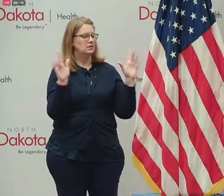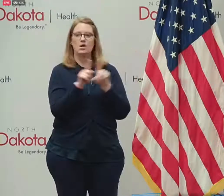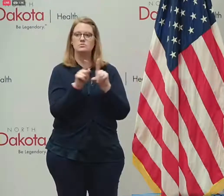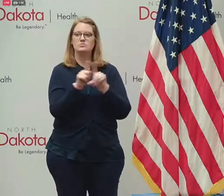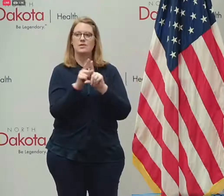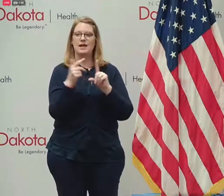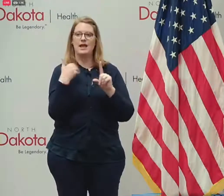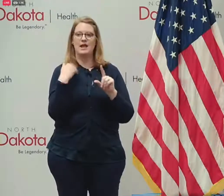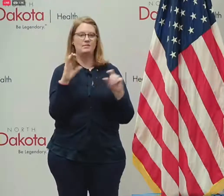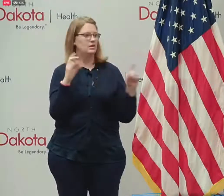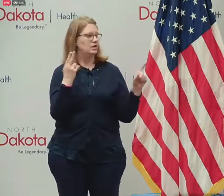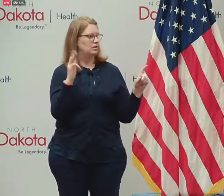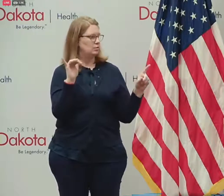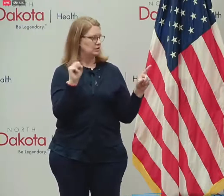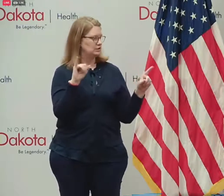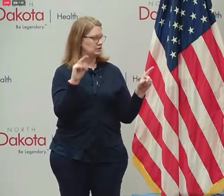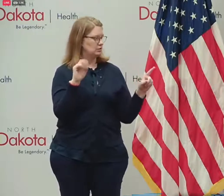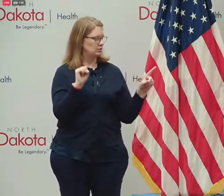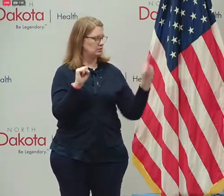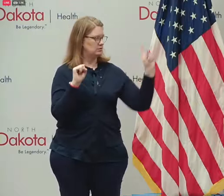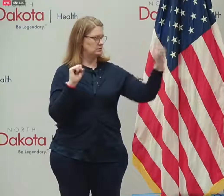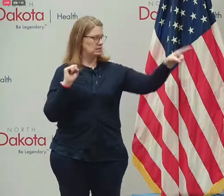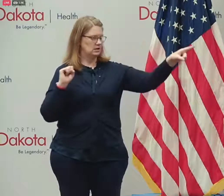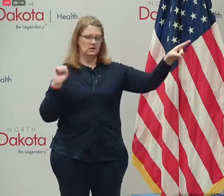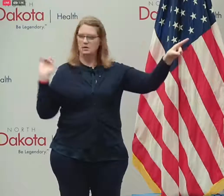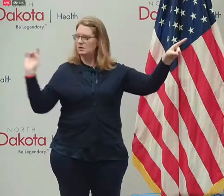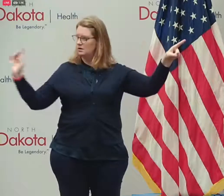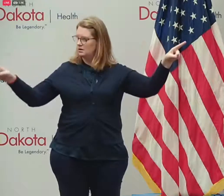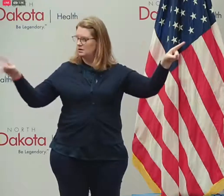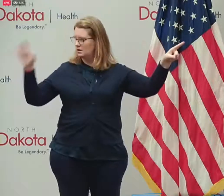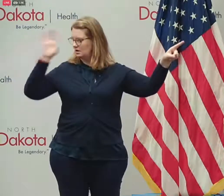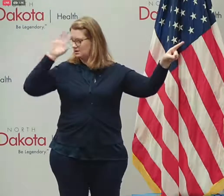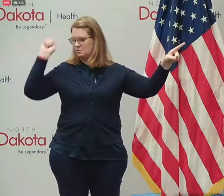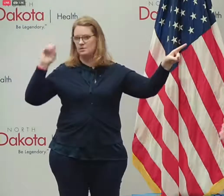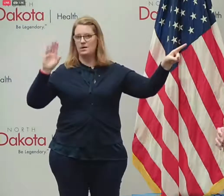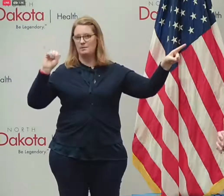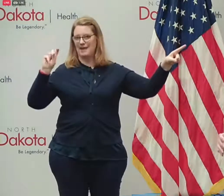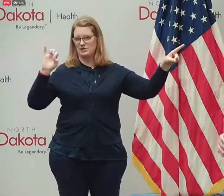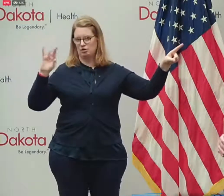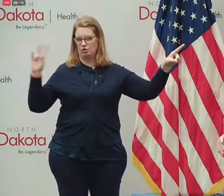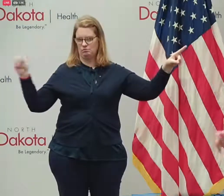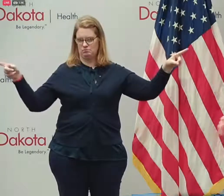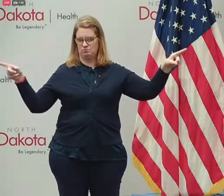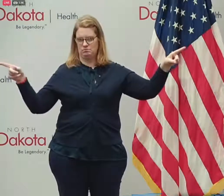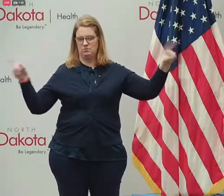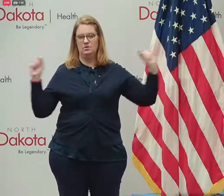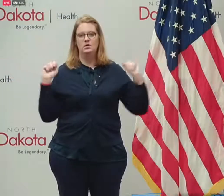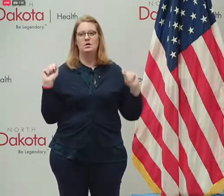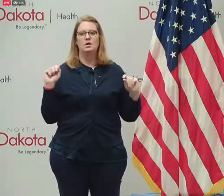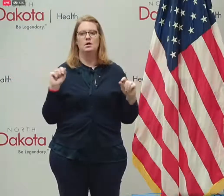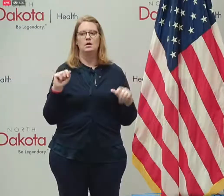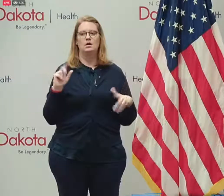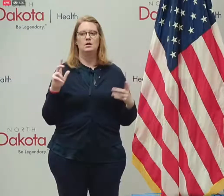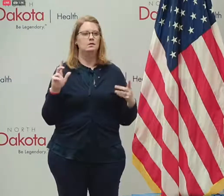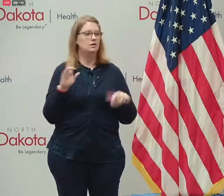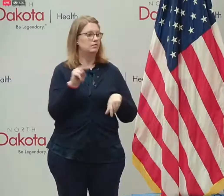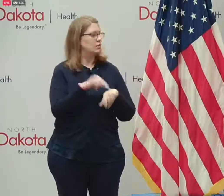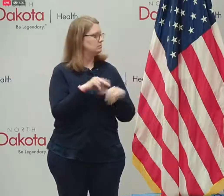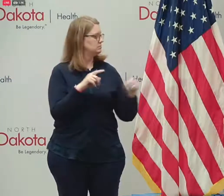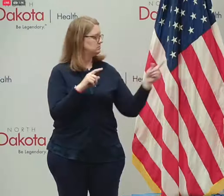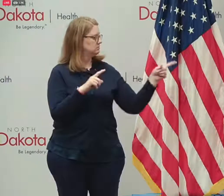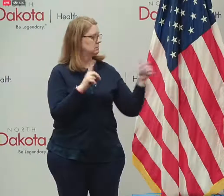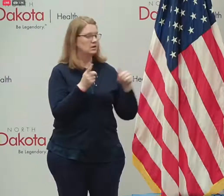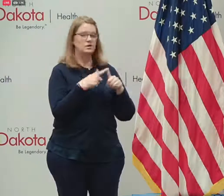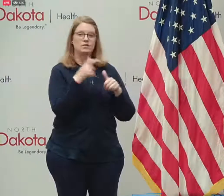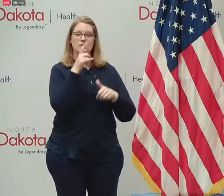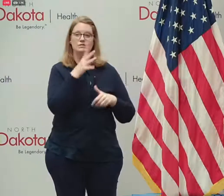have Chris Jones here to answer questions, and Superintendent Baszler, and of course the First Lady is also